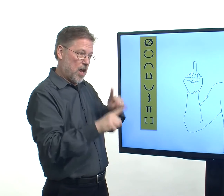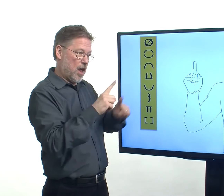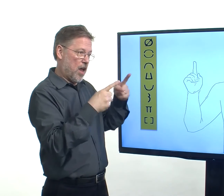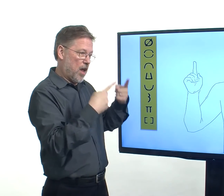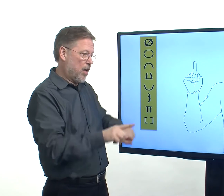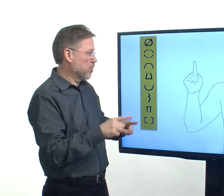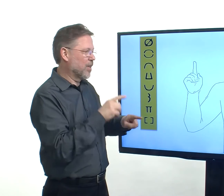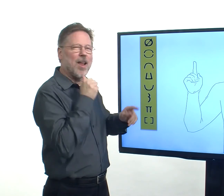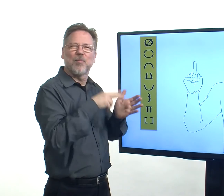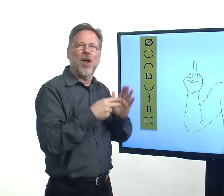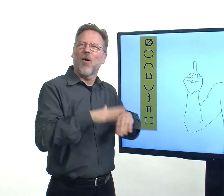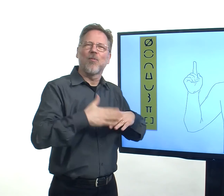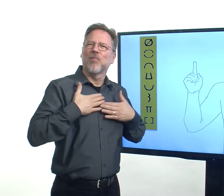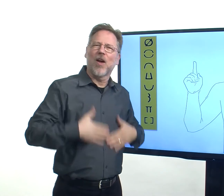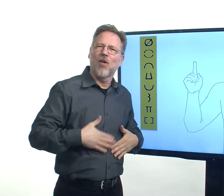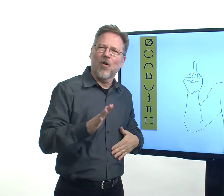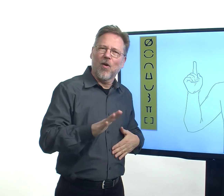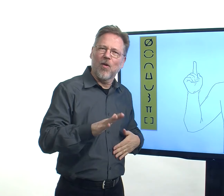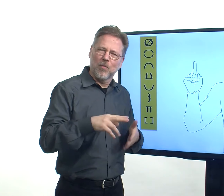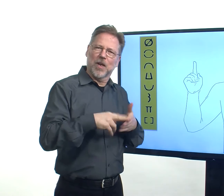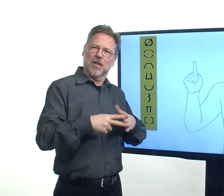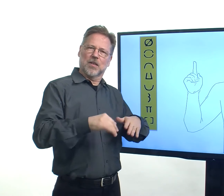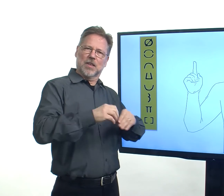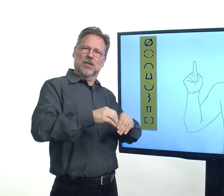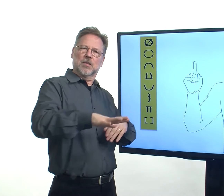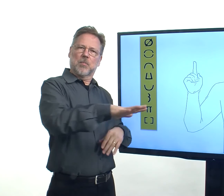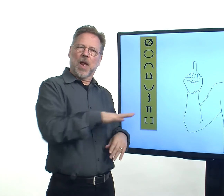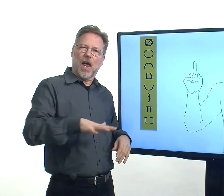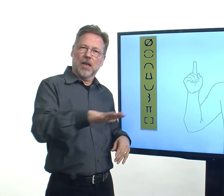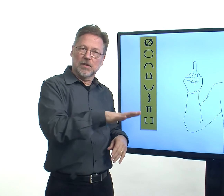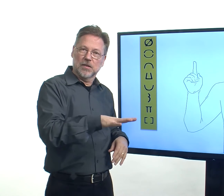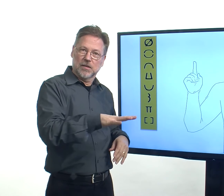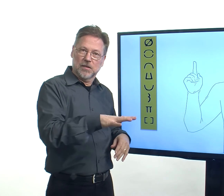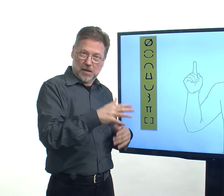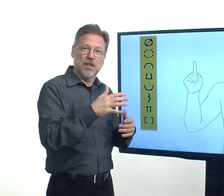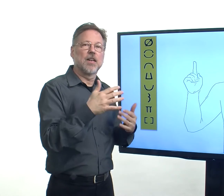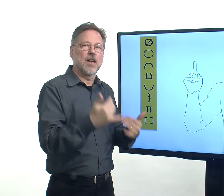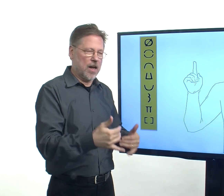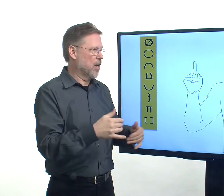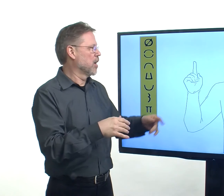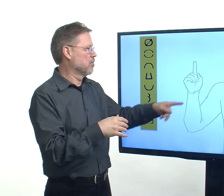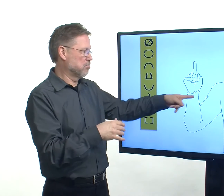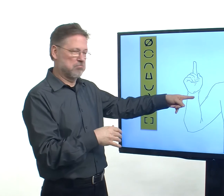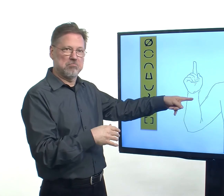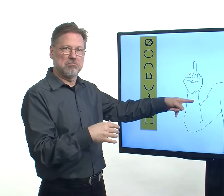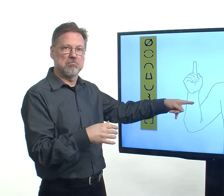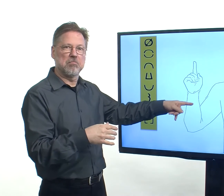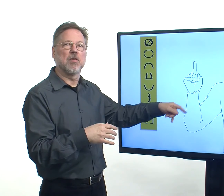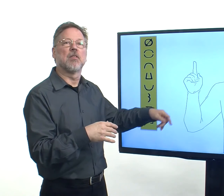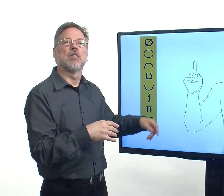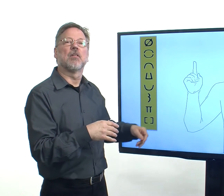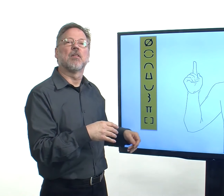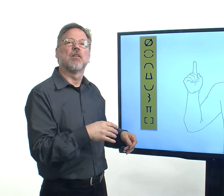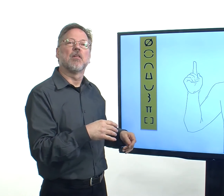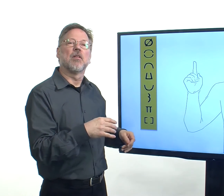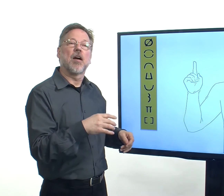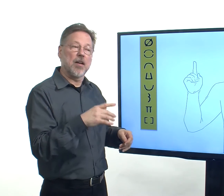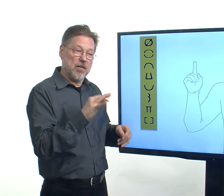that the sign makes contact with the body. It means that it occurs in neutral space. So if a sign like that appears